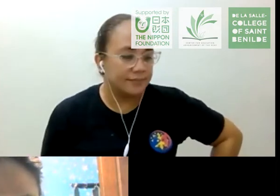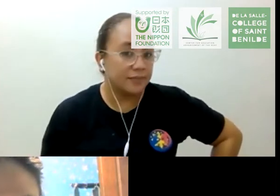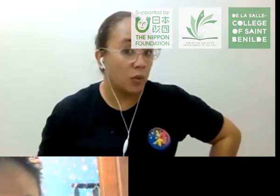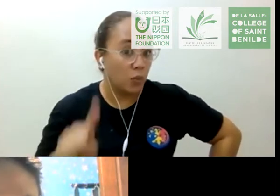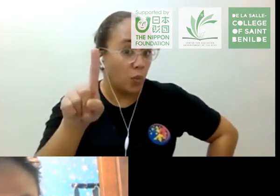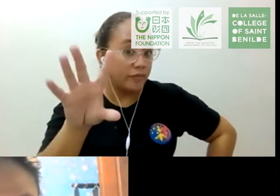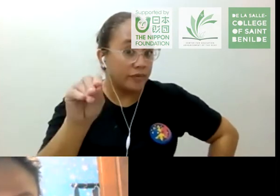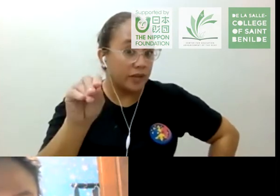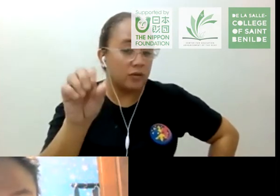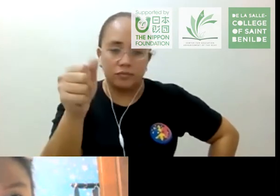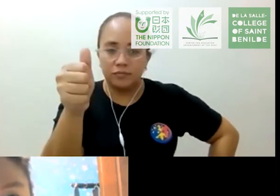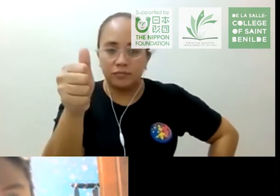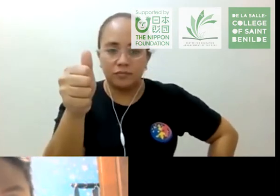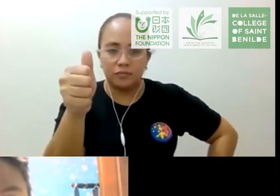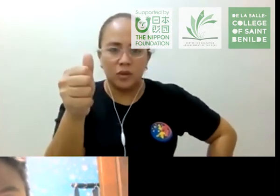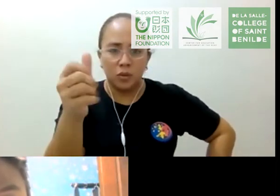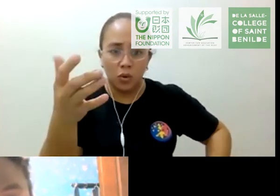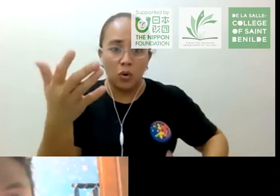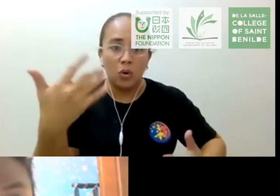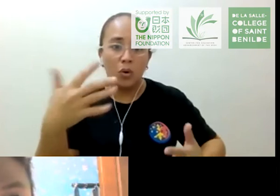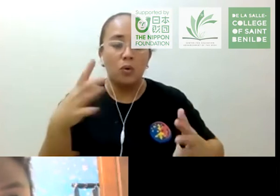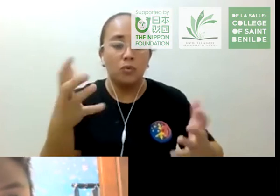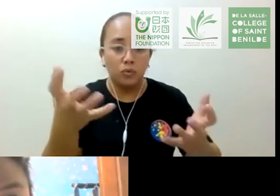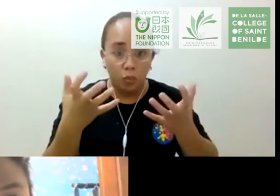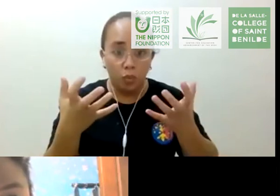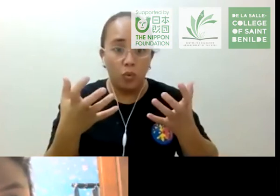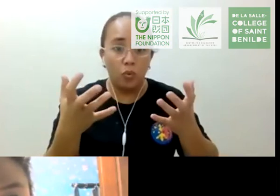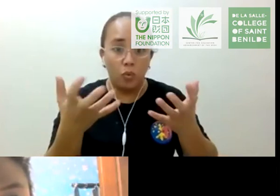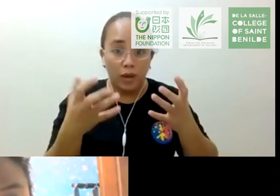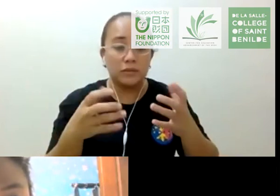1:50, okay. Or do you want to take a break and come back at 2?